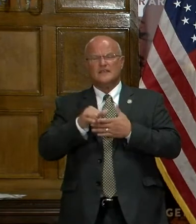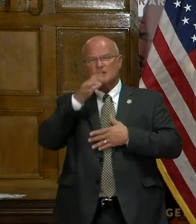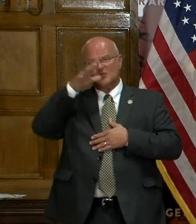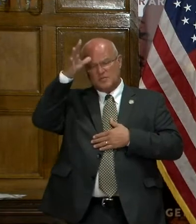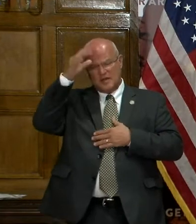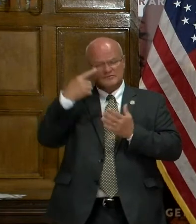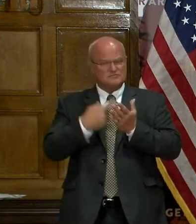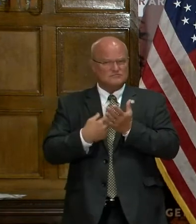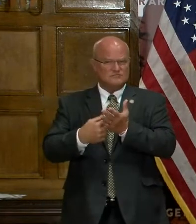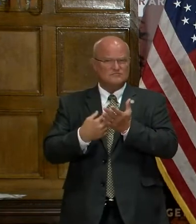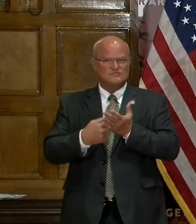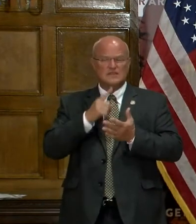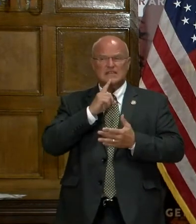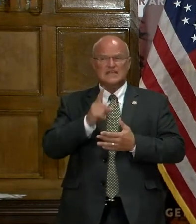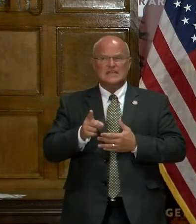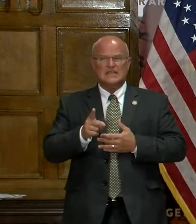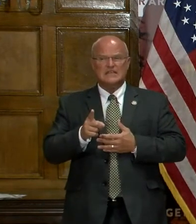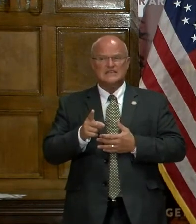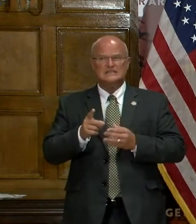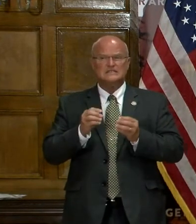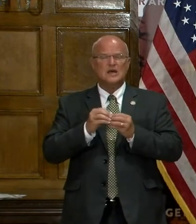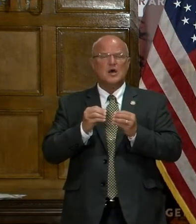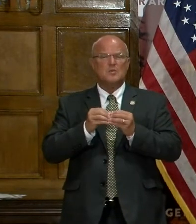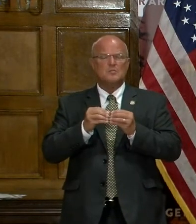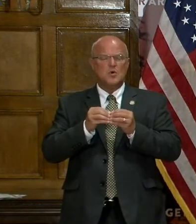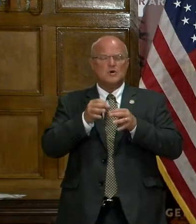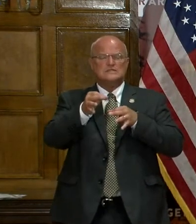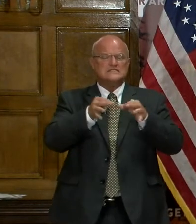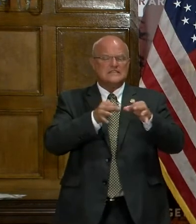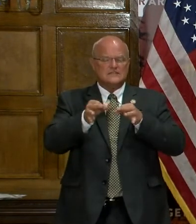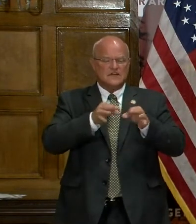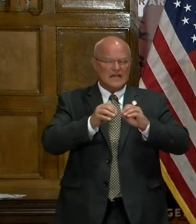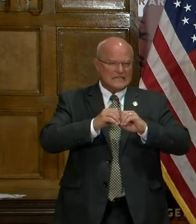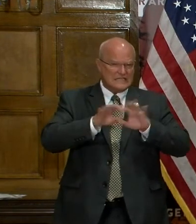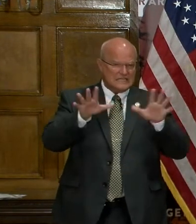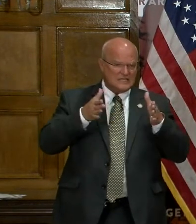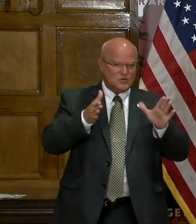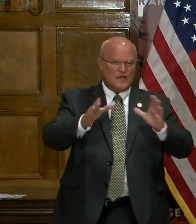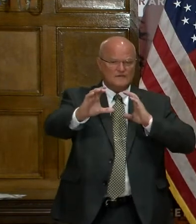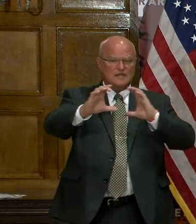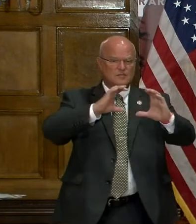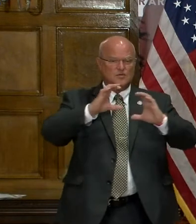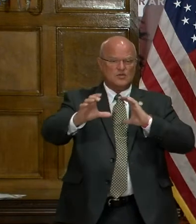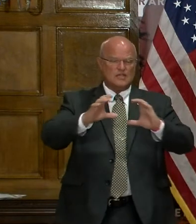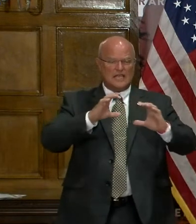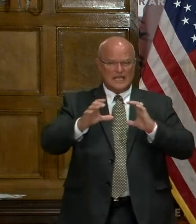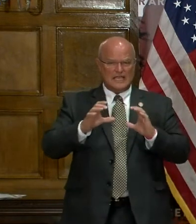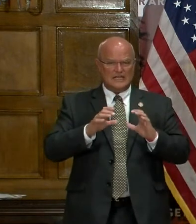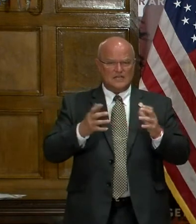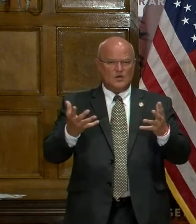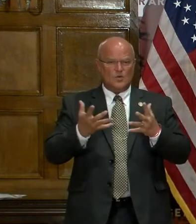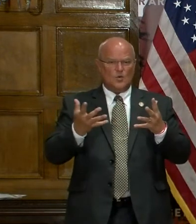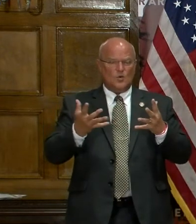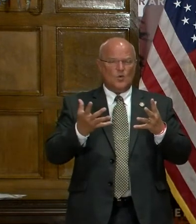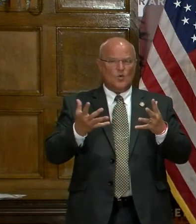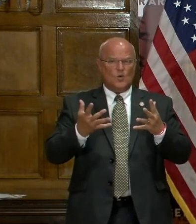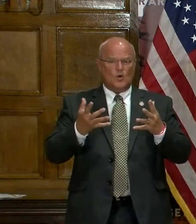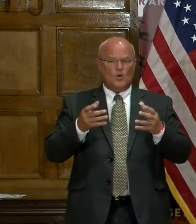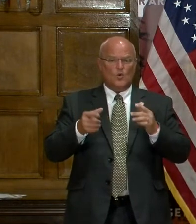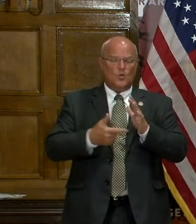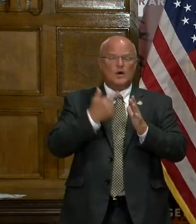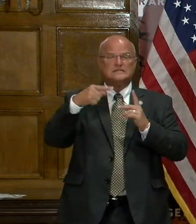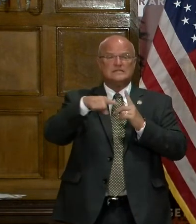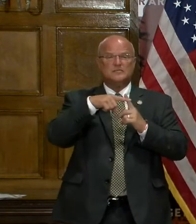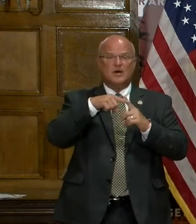parents are talking about is a more defined and transparent way of communicating to parents when there is a positive test